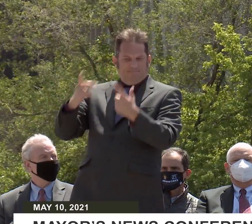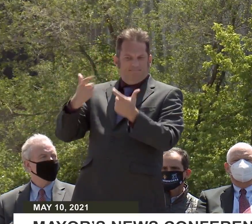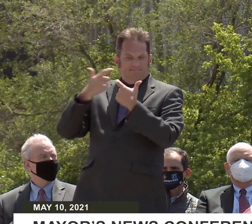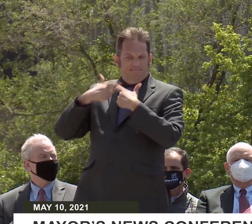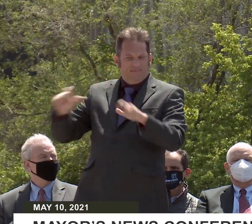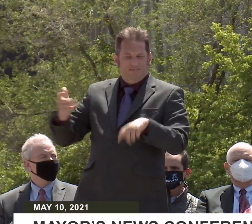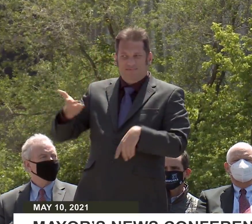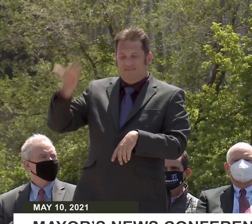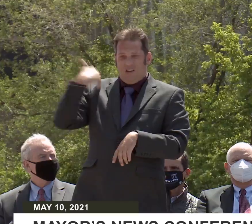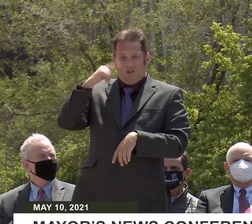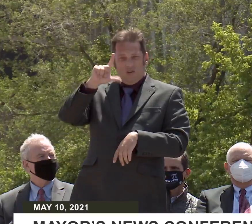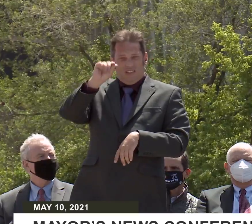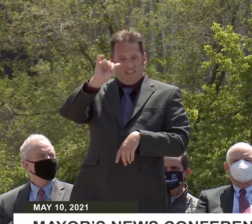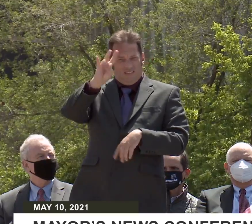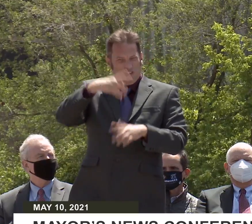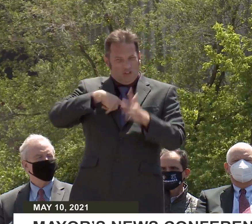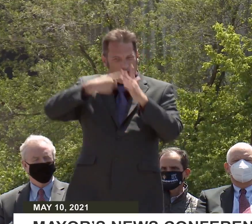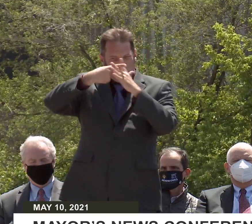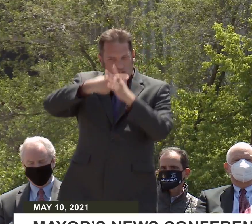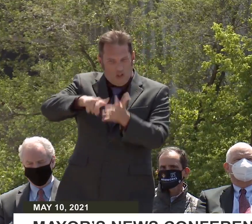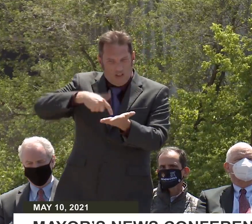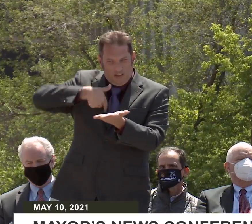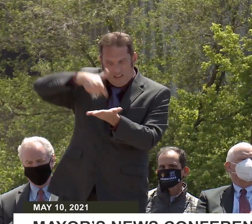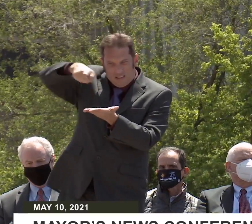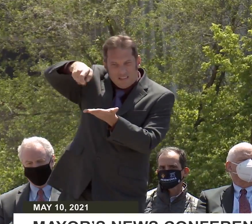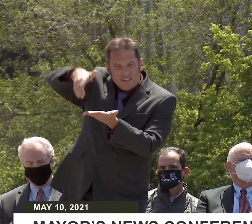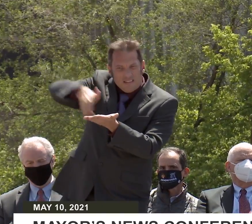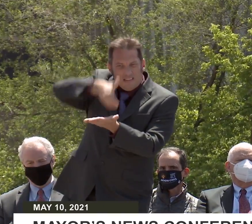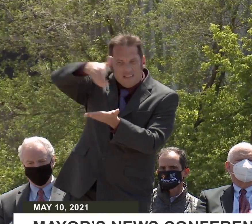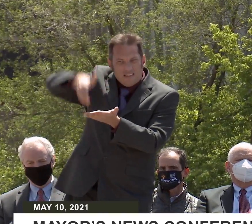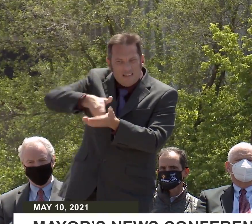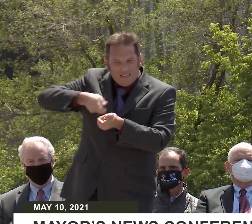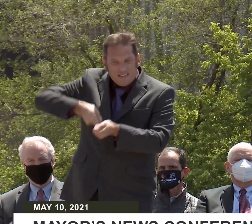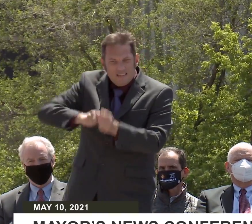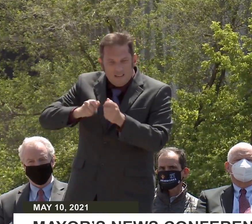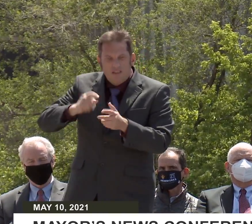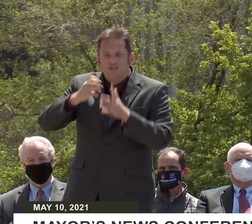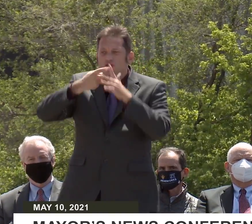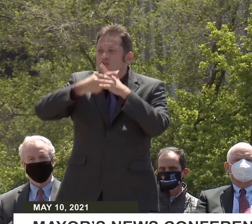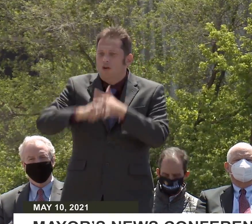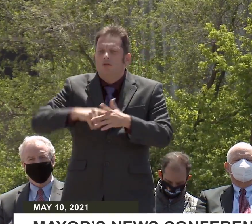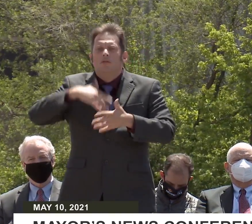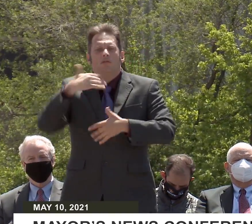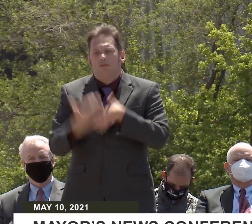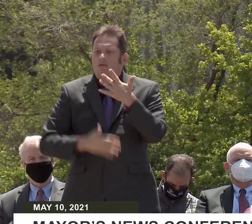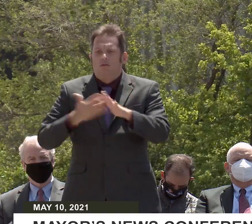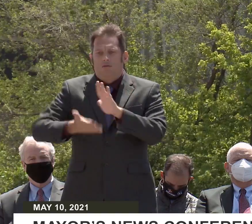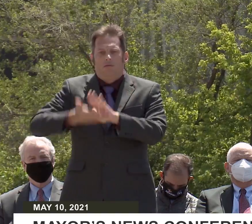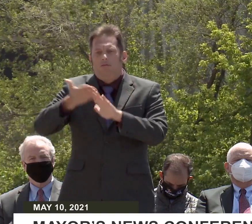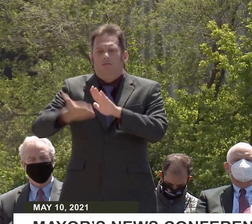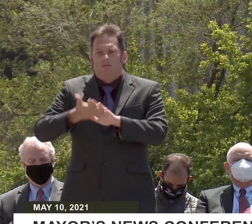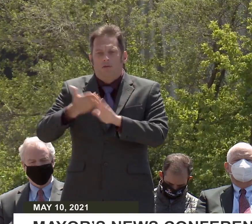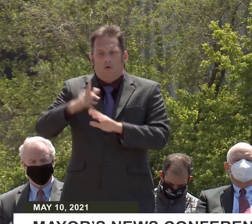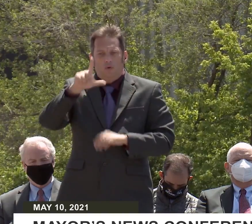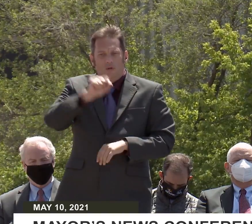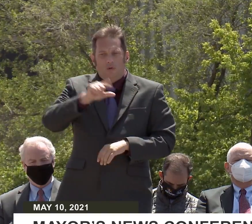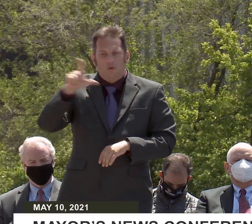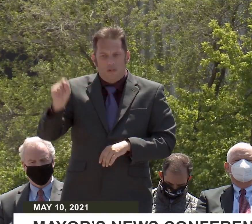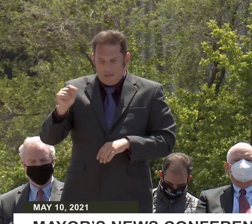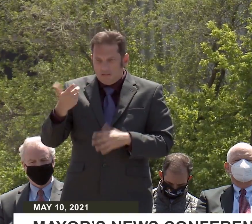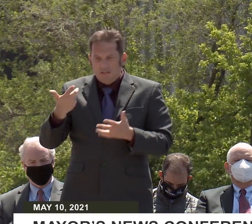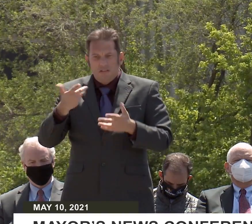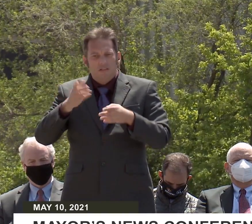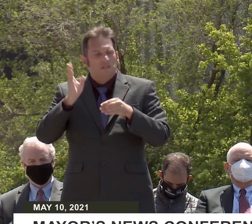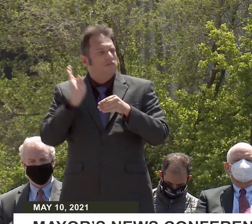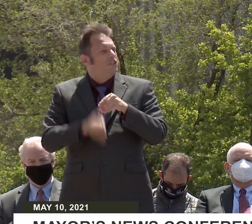began operating in late 2020, and we expect construction is scheduled to be complete later this year. And this project is the